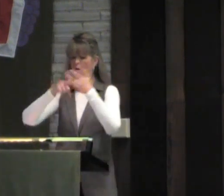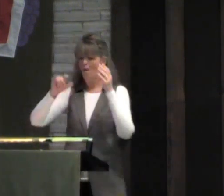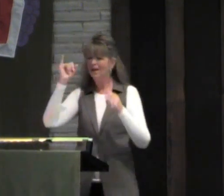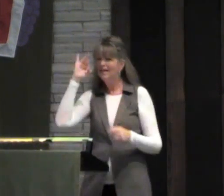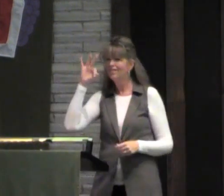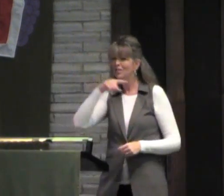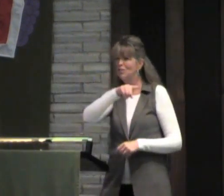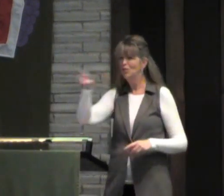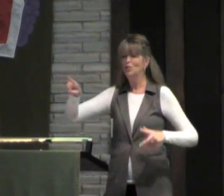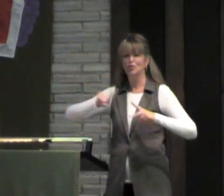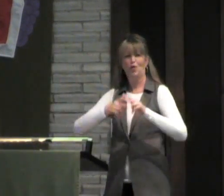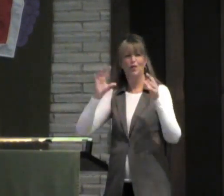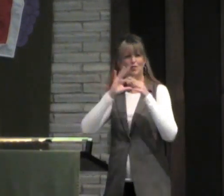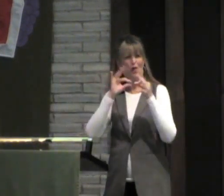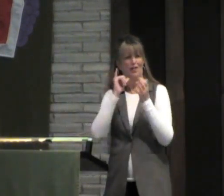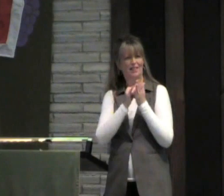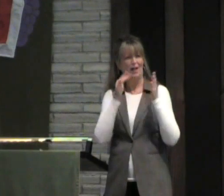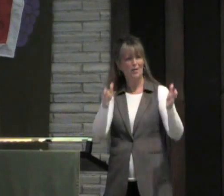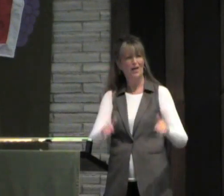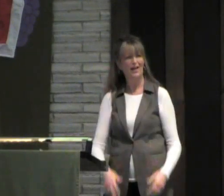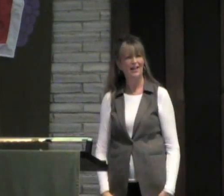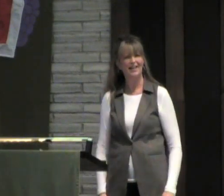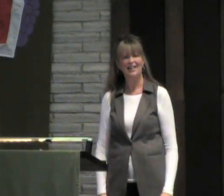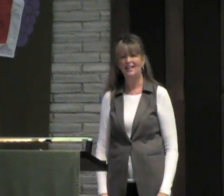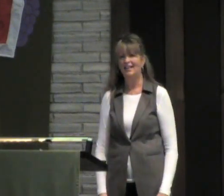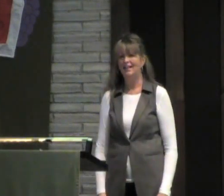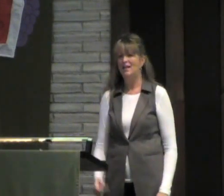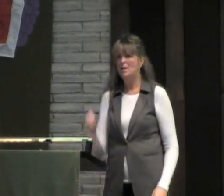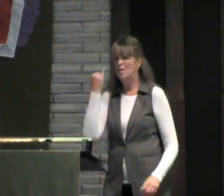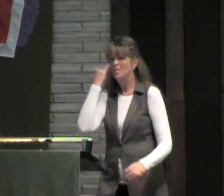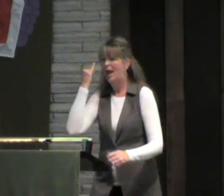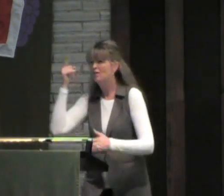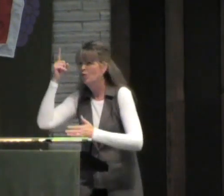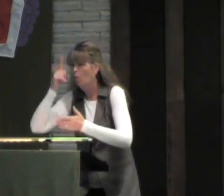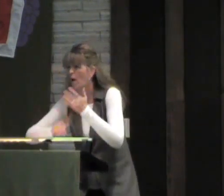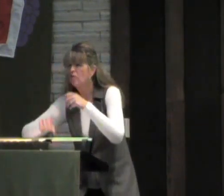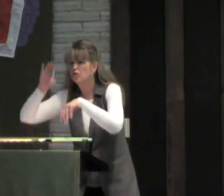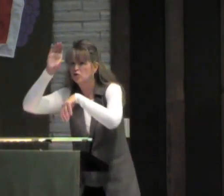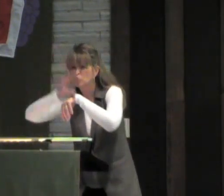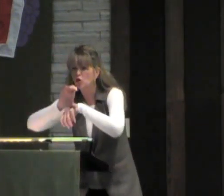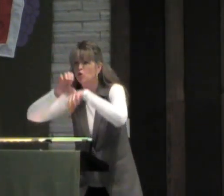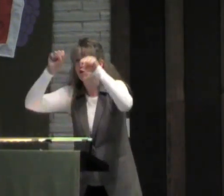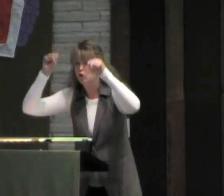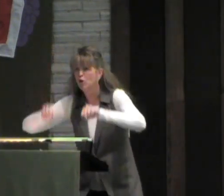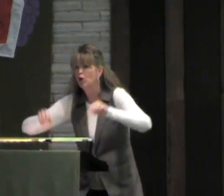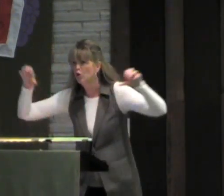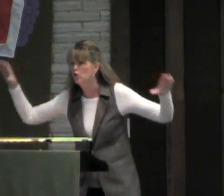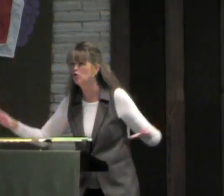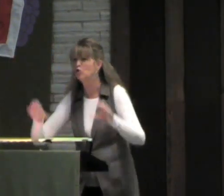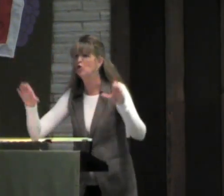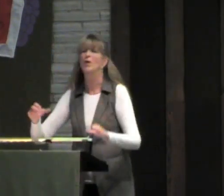confidence. What if you started saying that, talking that way to yourself? Can you imagine what the church could